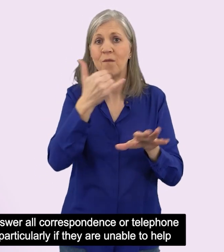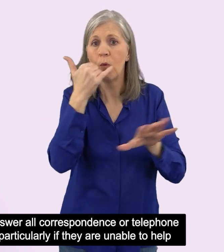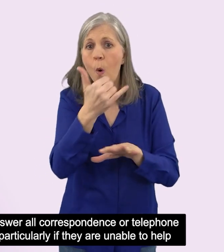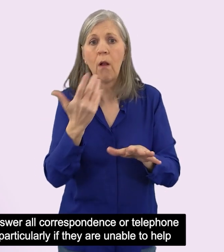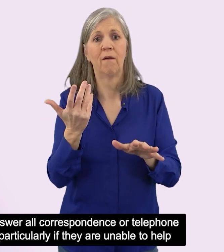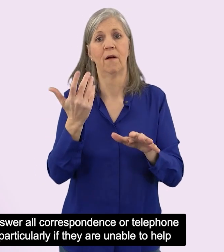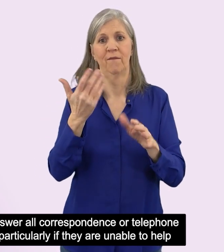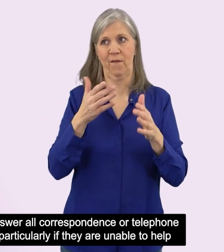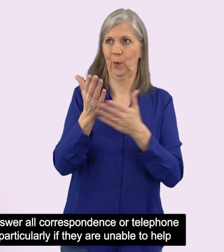user,